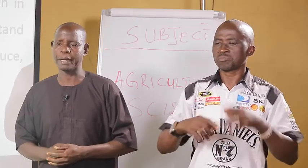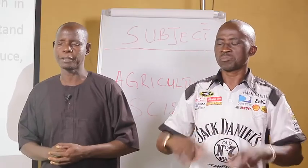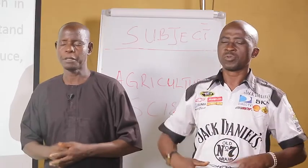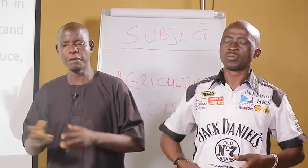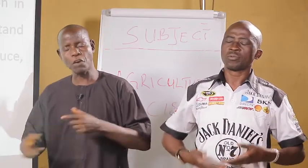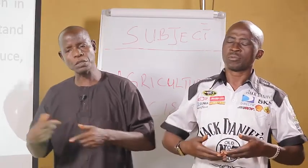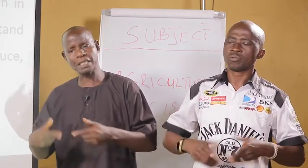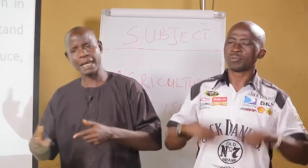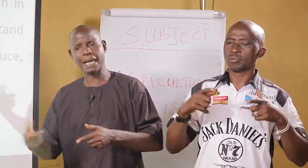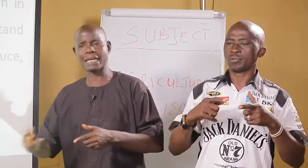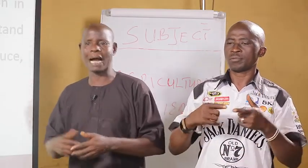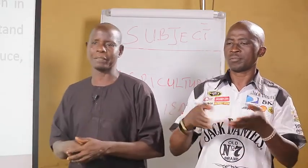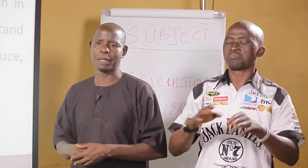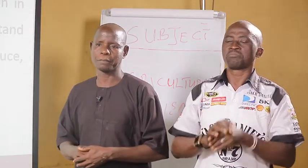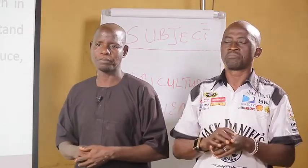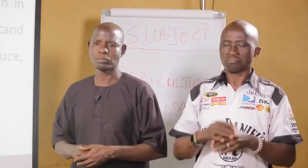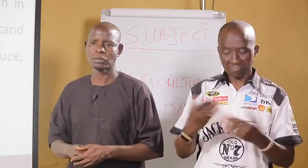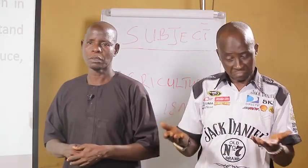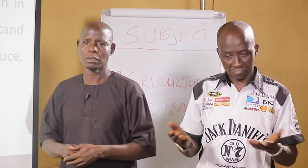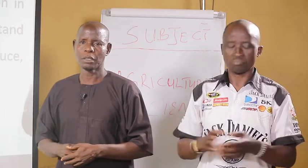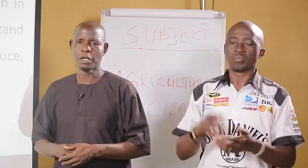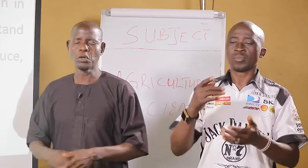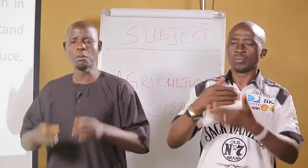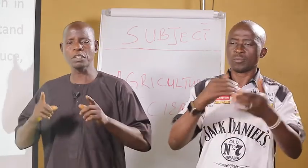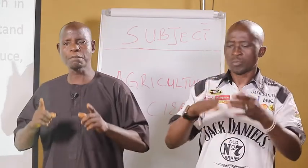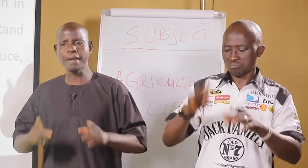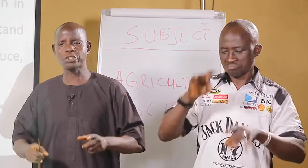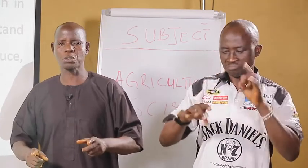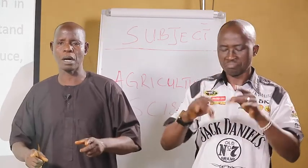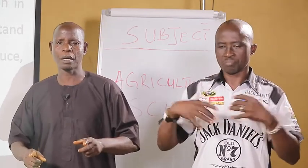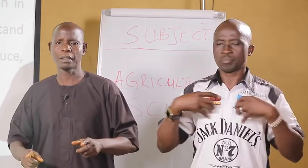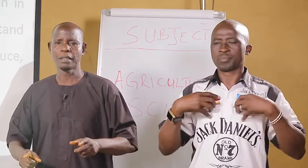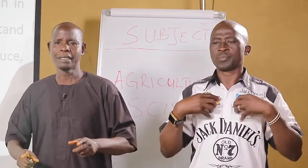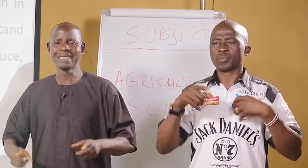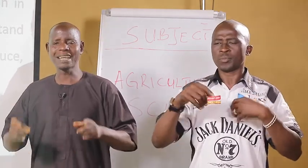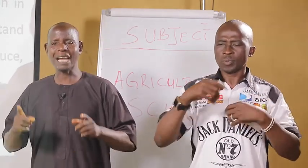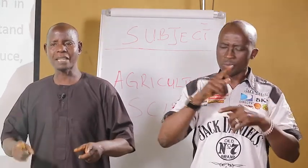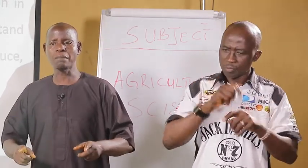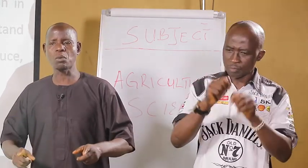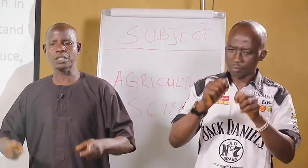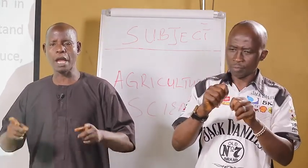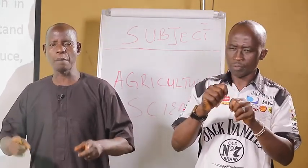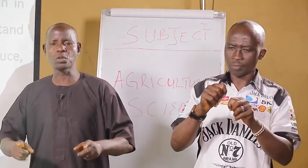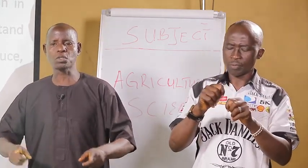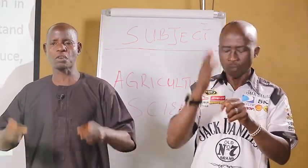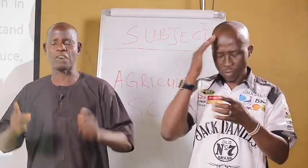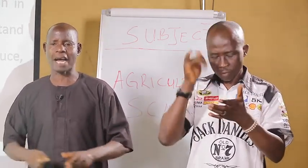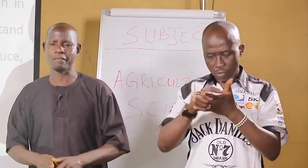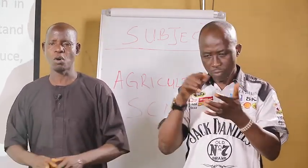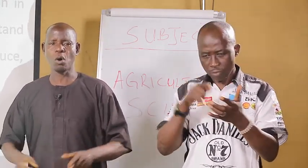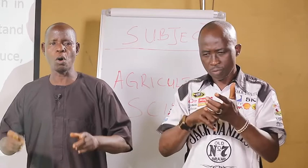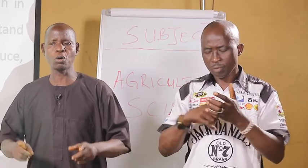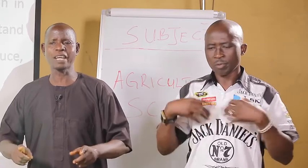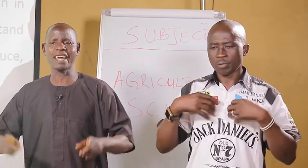mean here? Before you select an animal, you must make sure this animal was able to